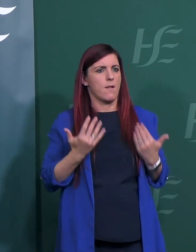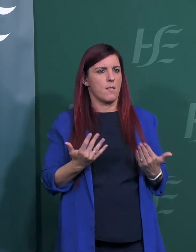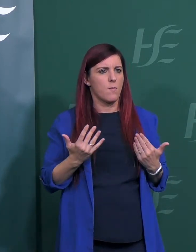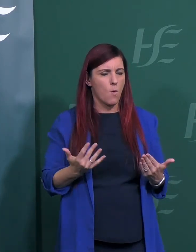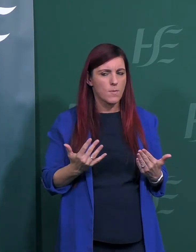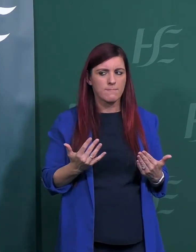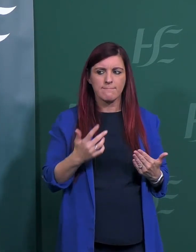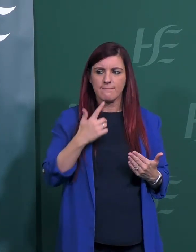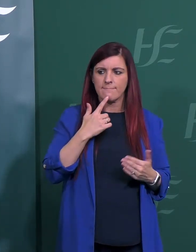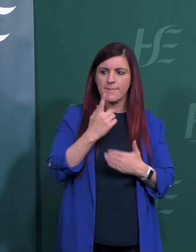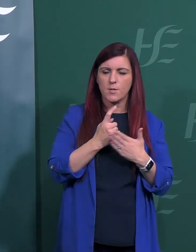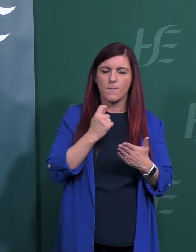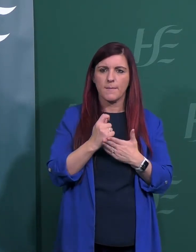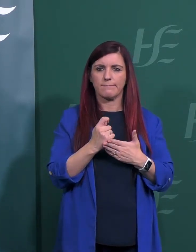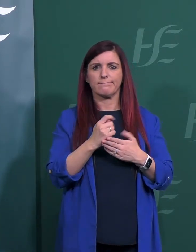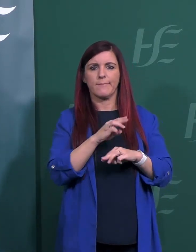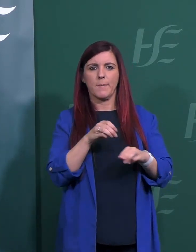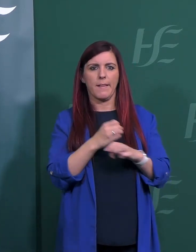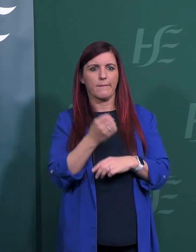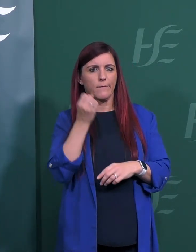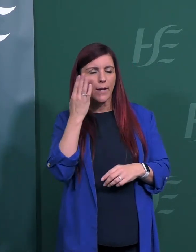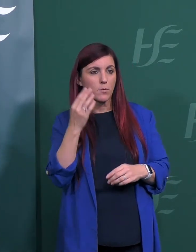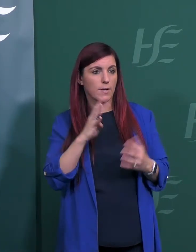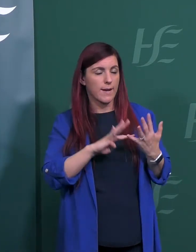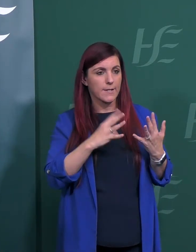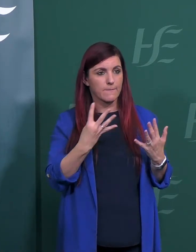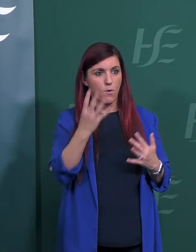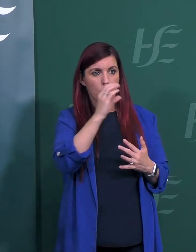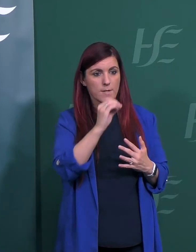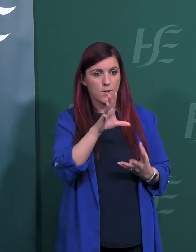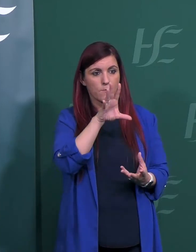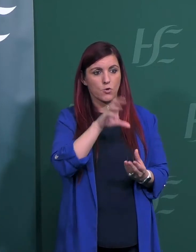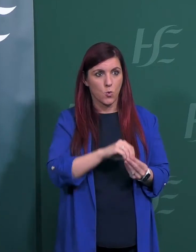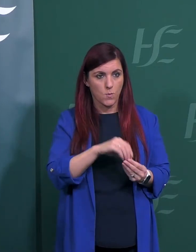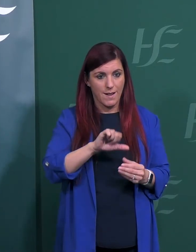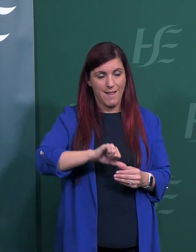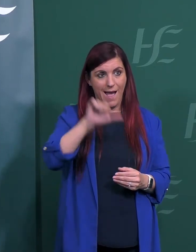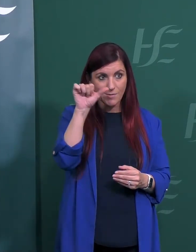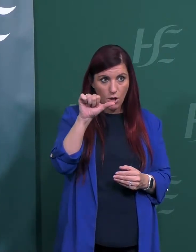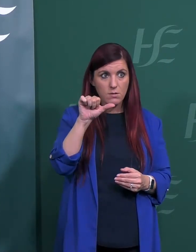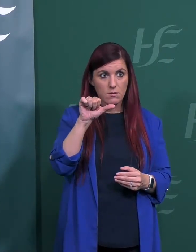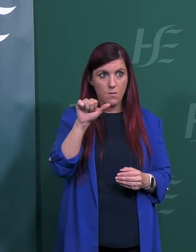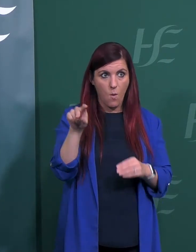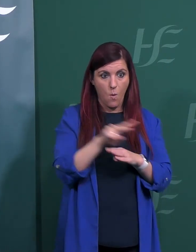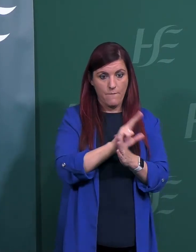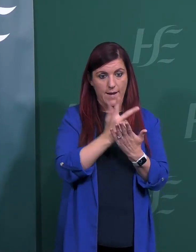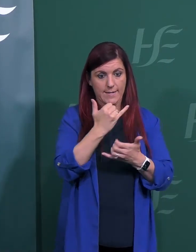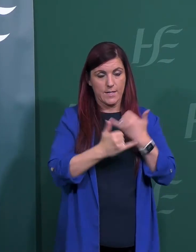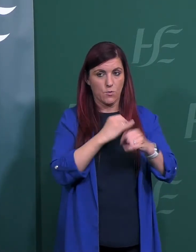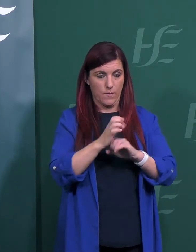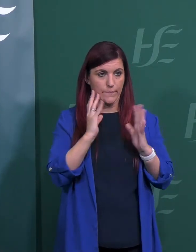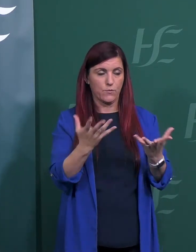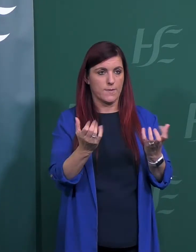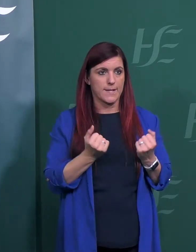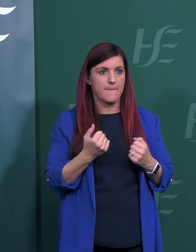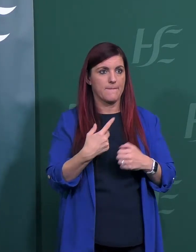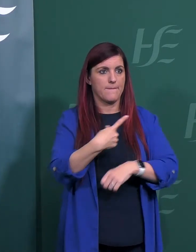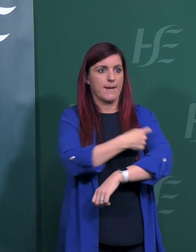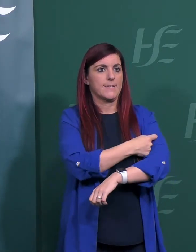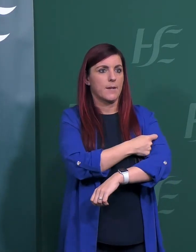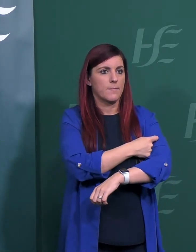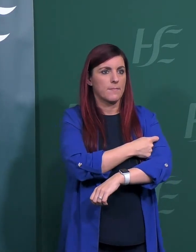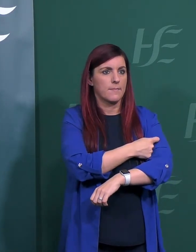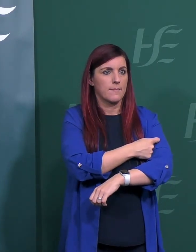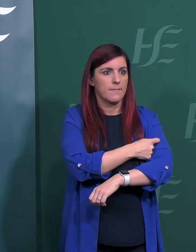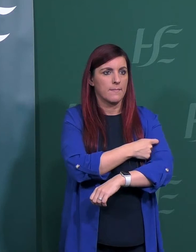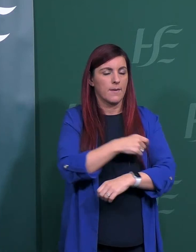we sometimes might just forget 94% of the total adult population over 18s are partially vaccinated and